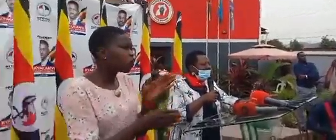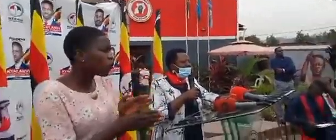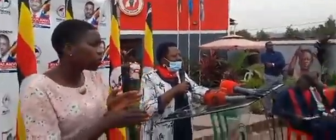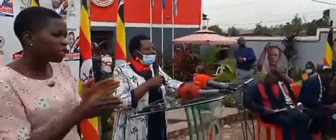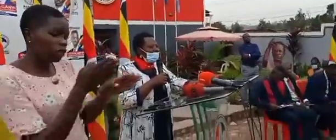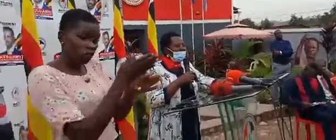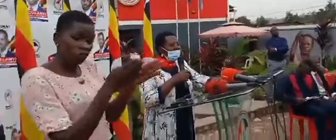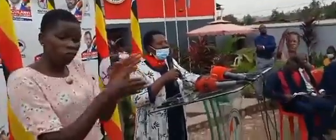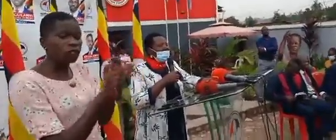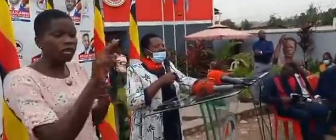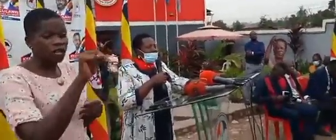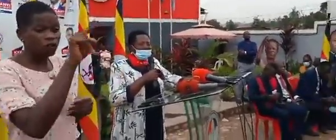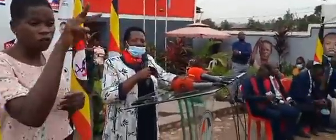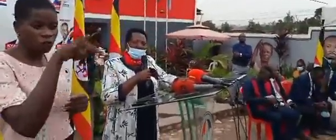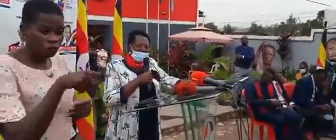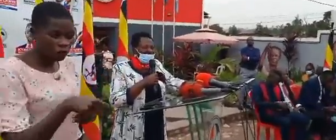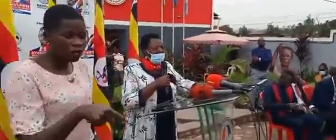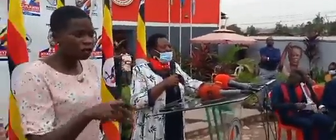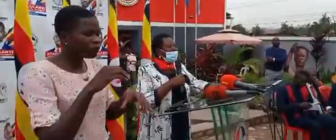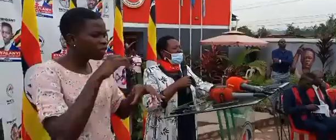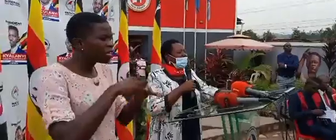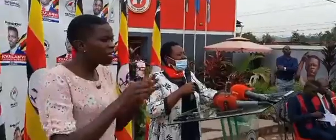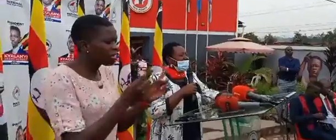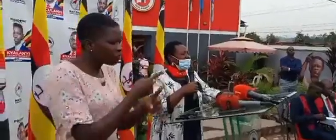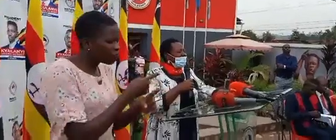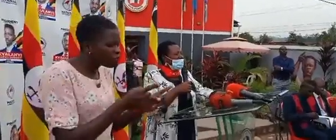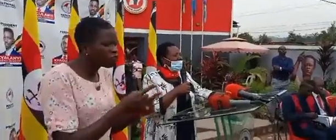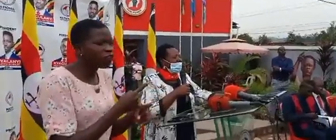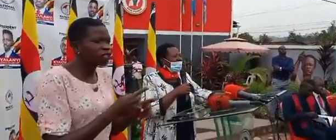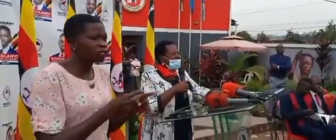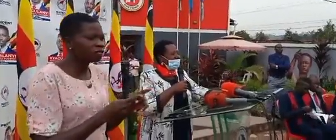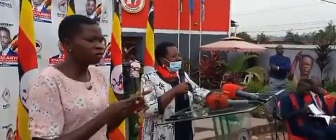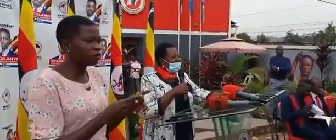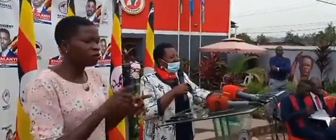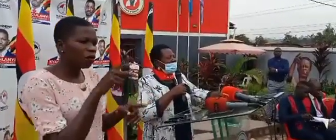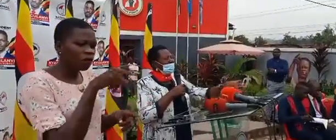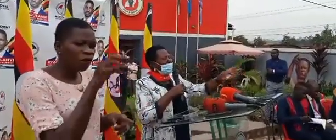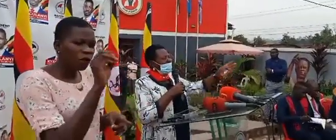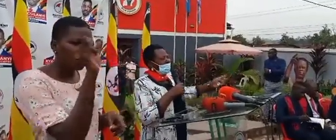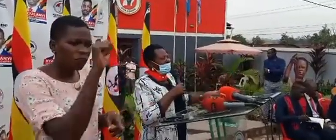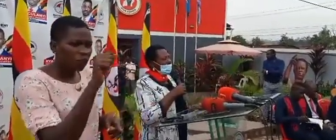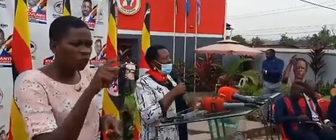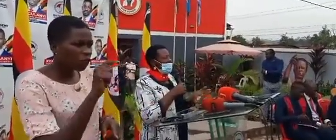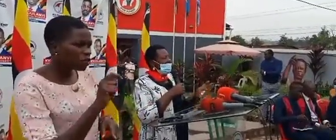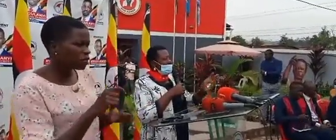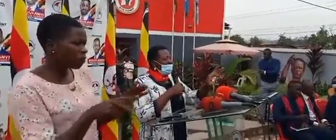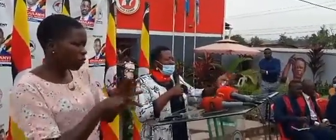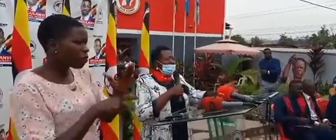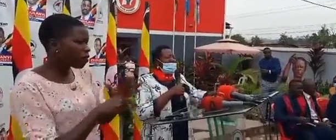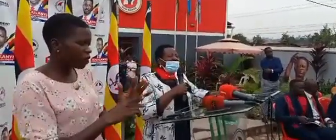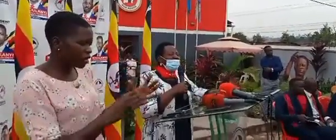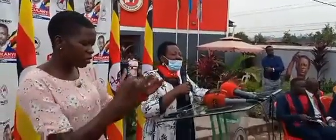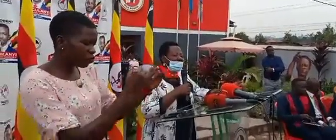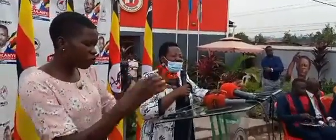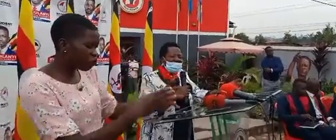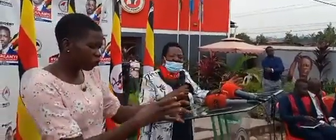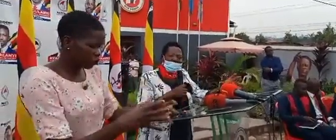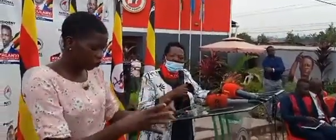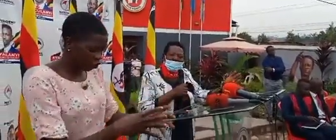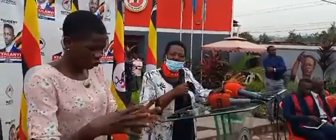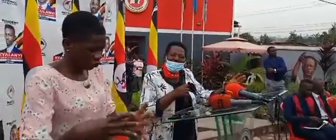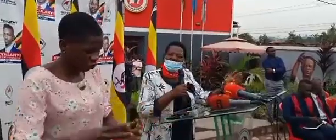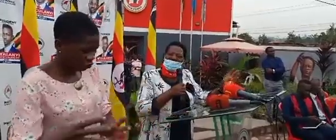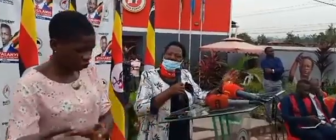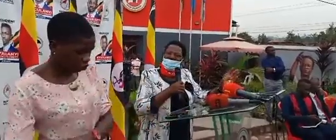party in post-primary institutions. It is only over the week that we are able to get